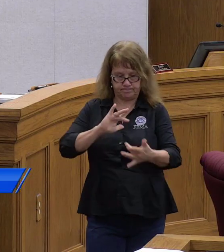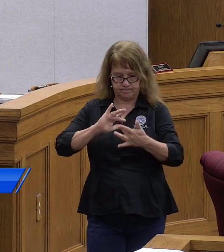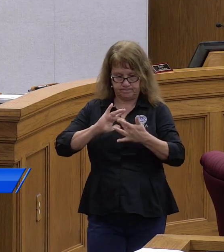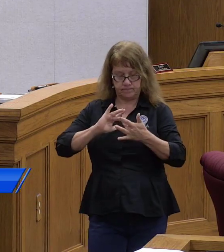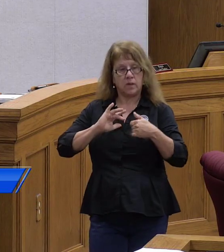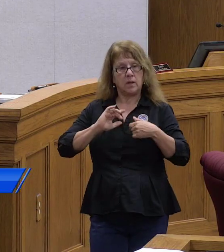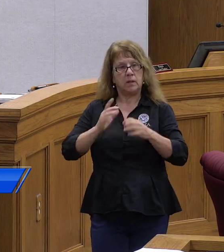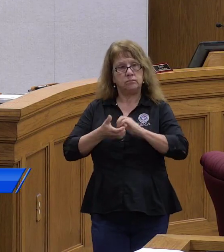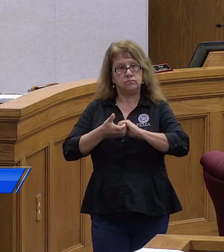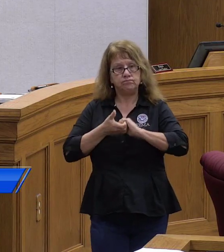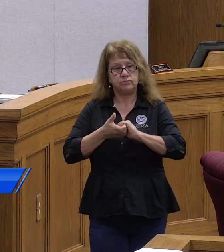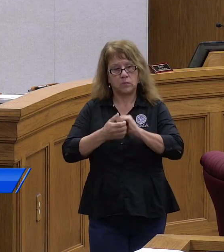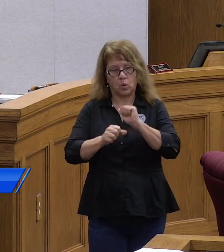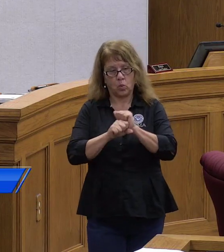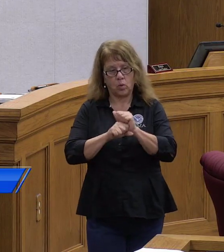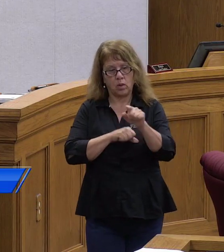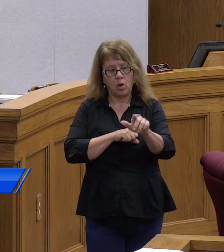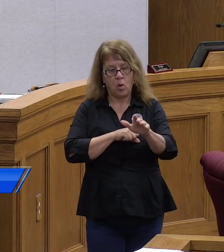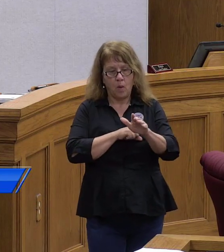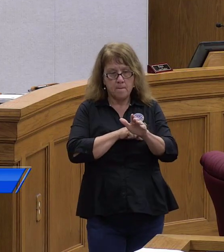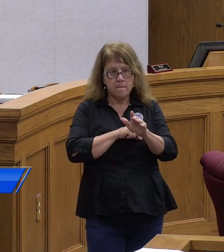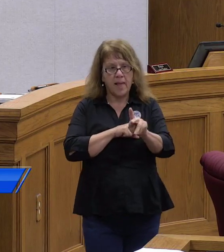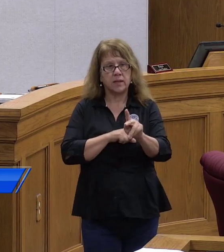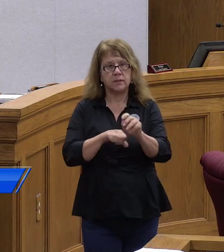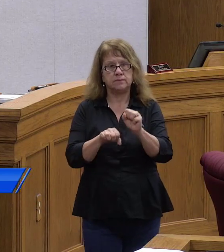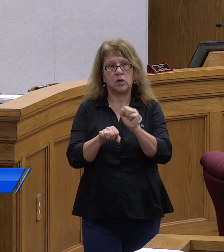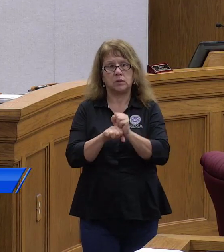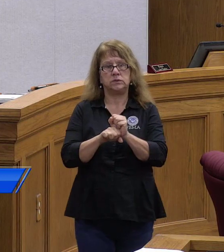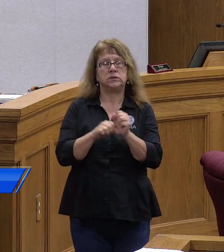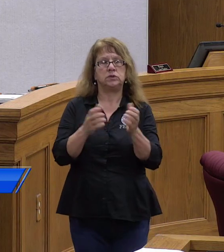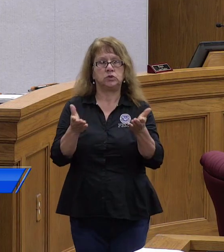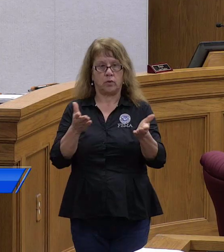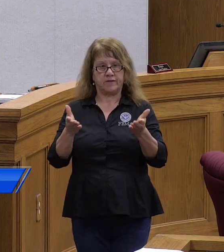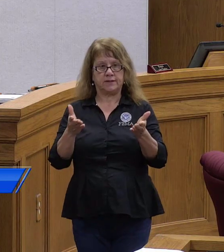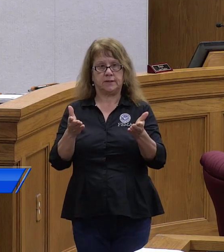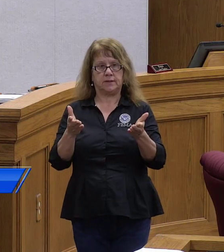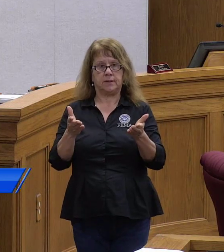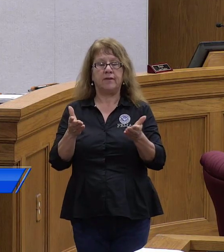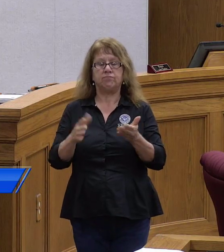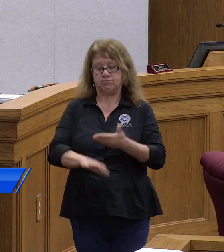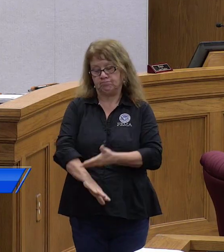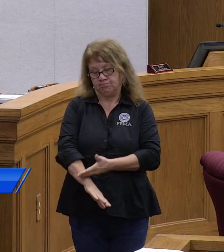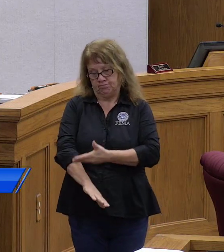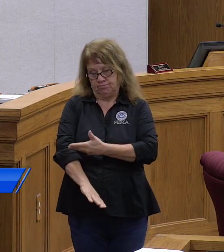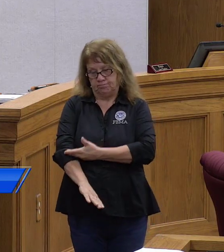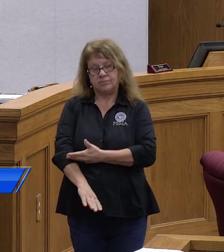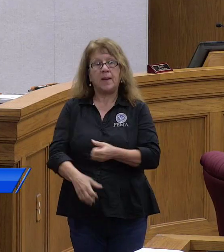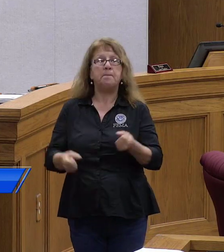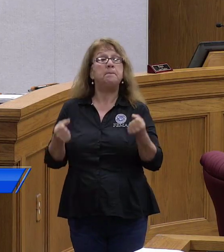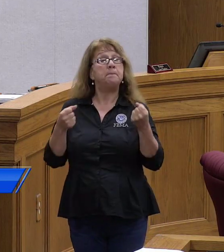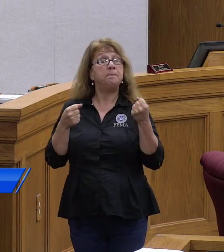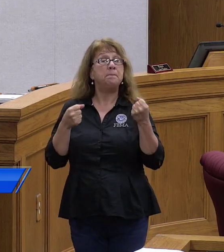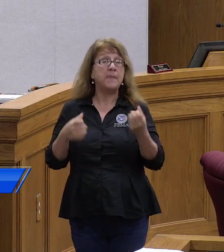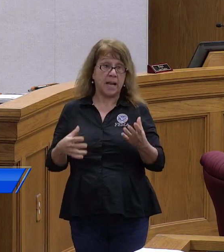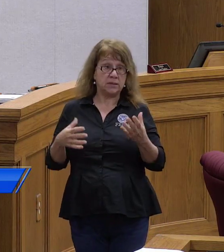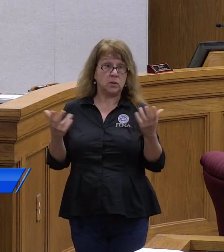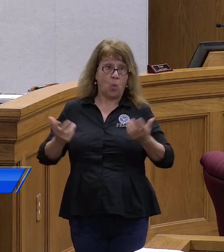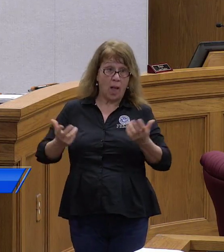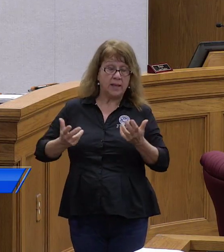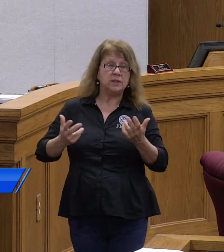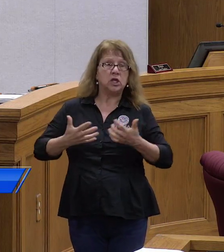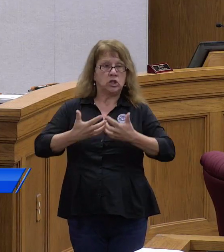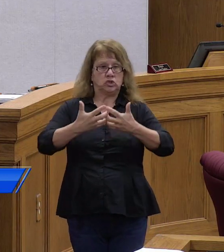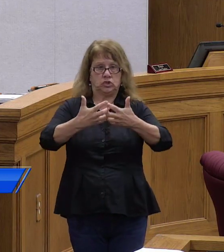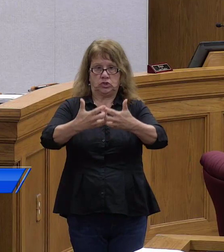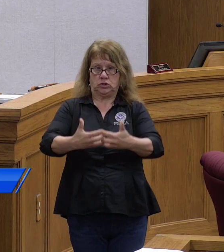can coordinate with you to return service. We've already made some progress on that. Many of them opted to put in